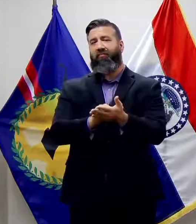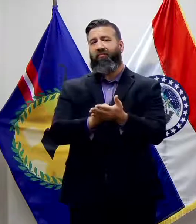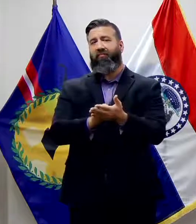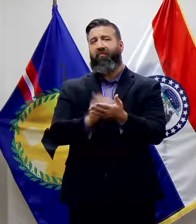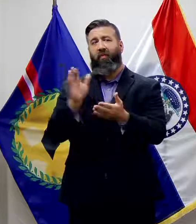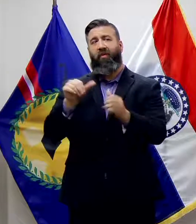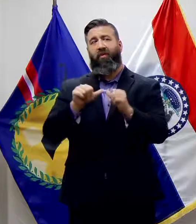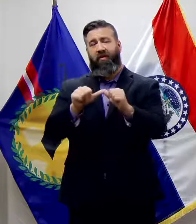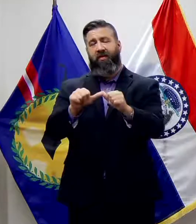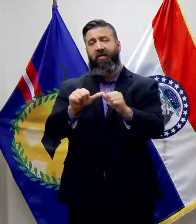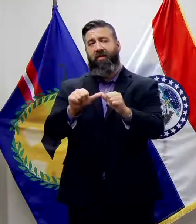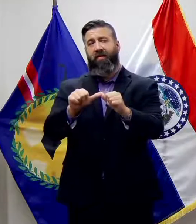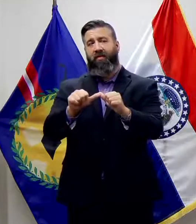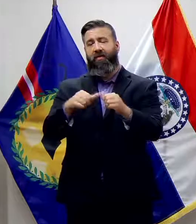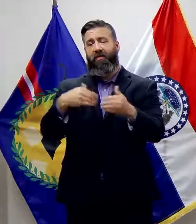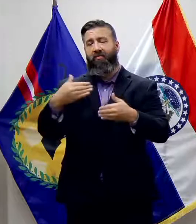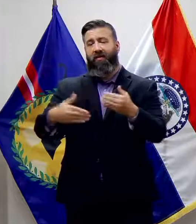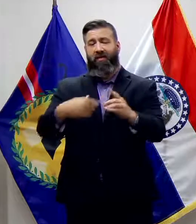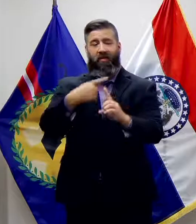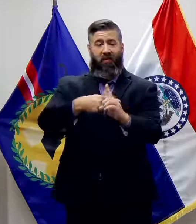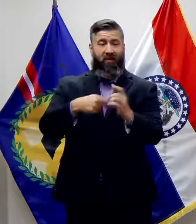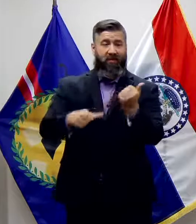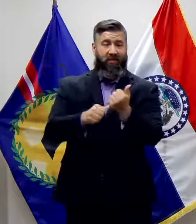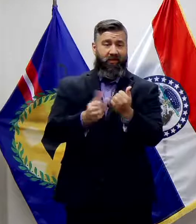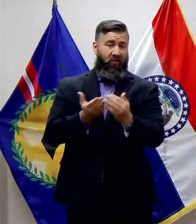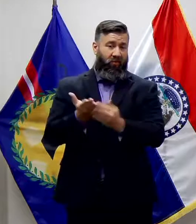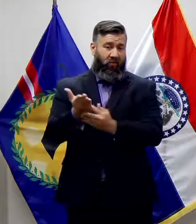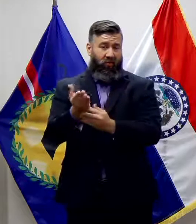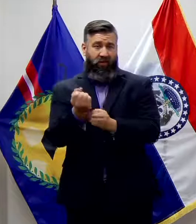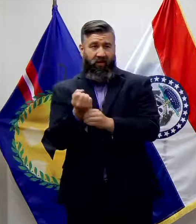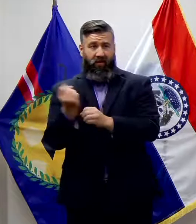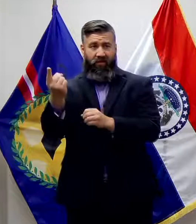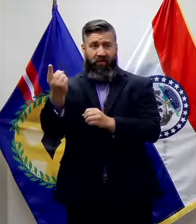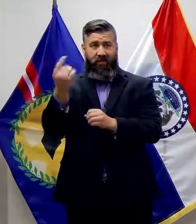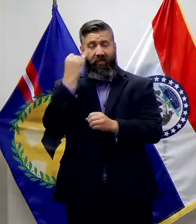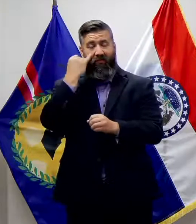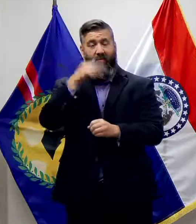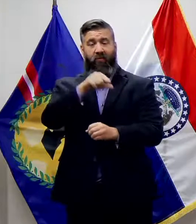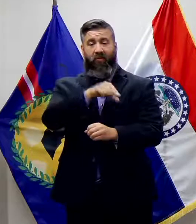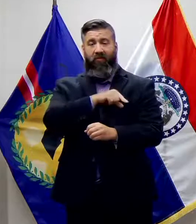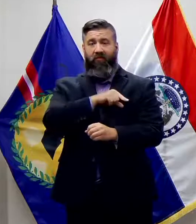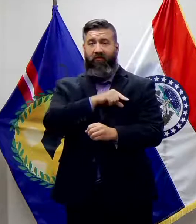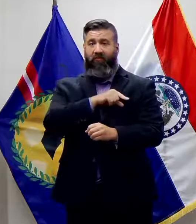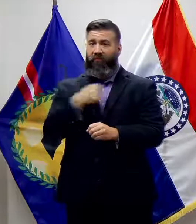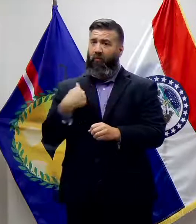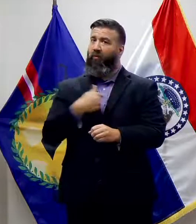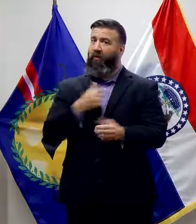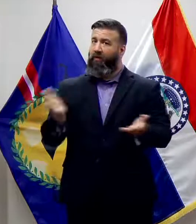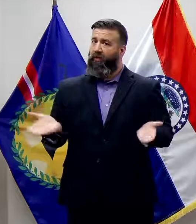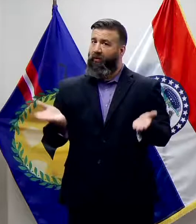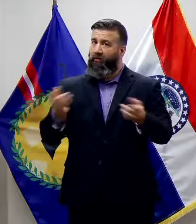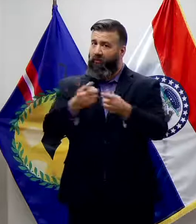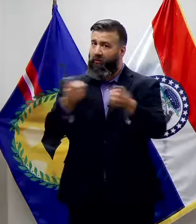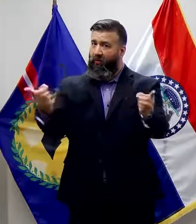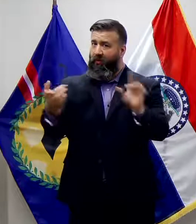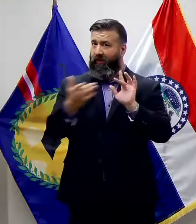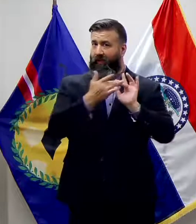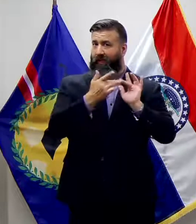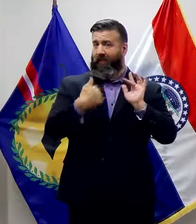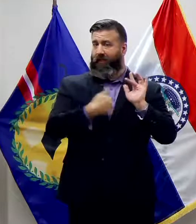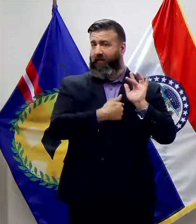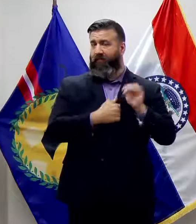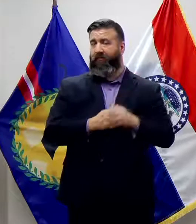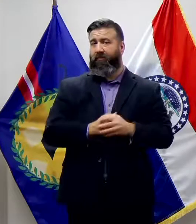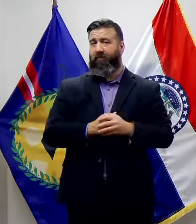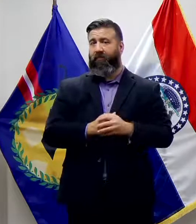to process rental assistance into next year for anyone who qualifies, and we encourage people to keep contacting us. And you can